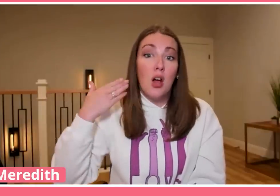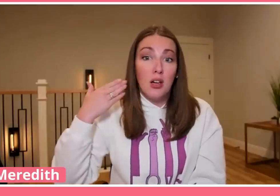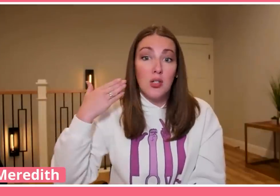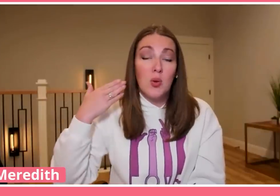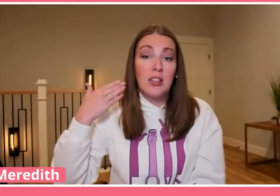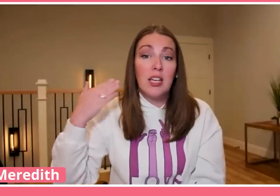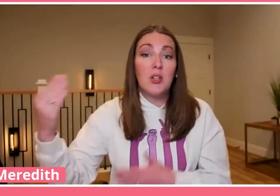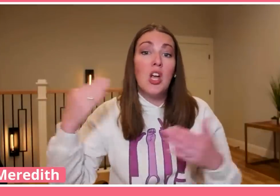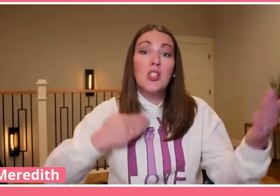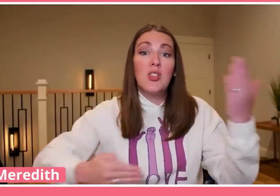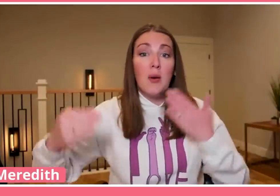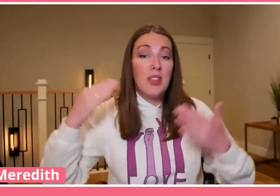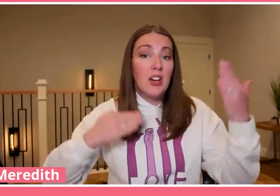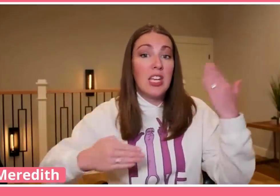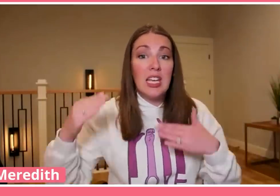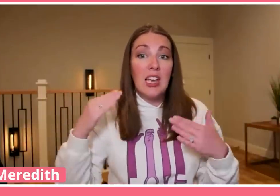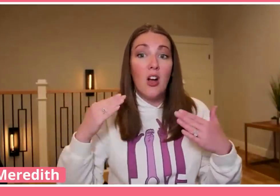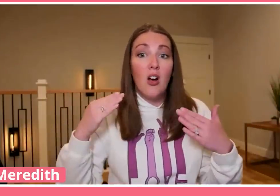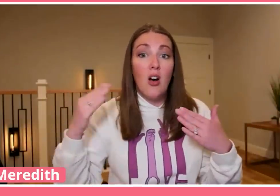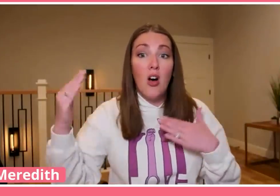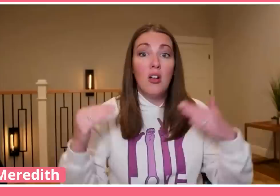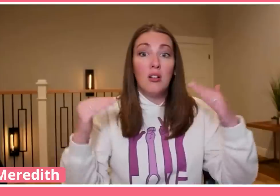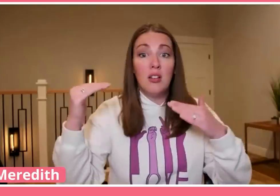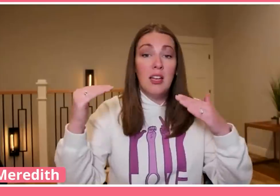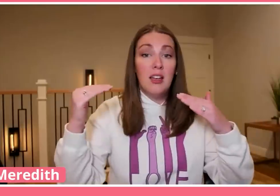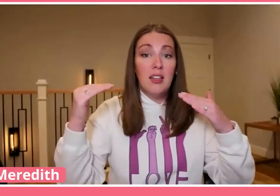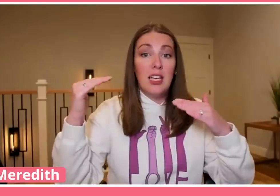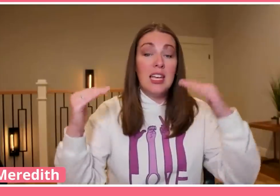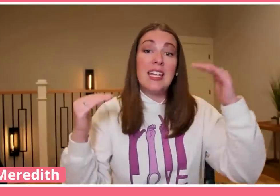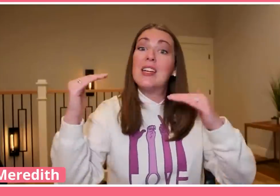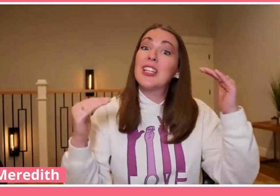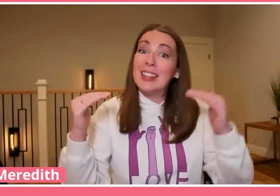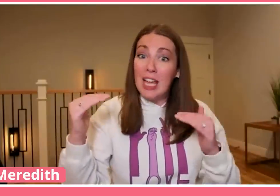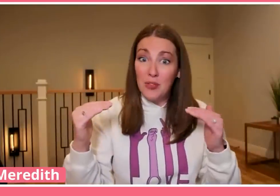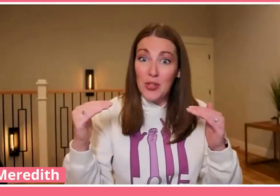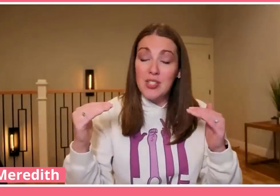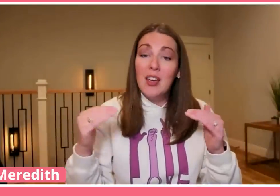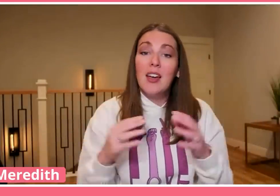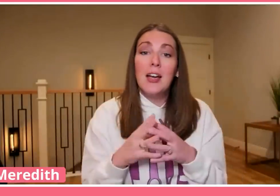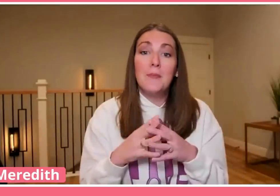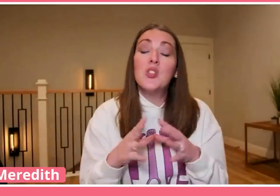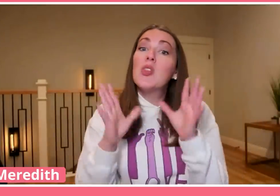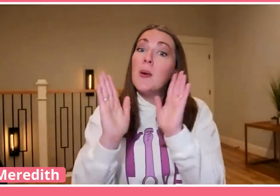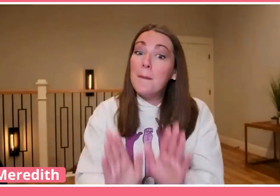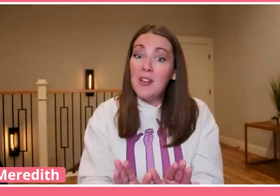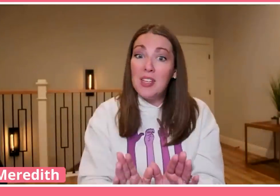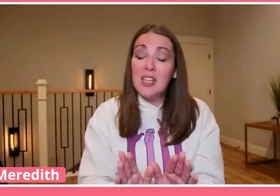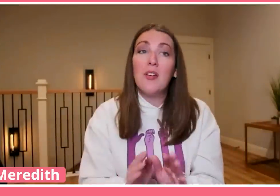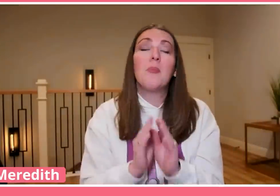auditory language. So that way they're getting it all in at different levels. Um, so there are benefits of it, but